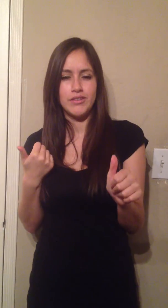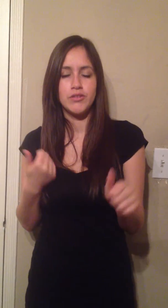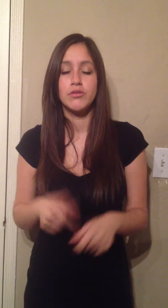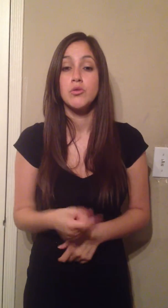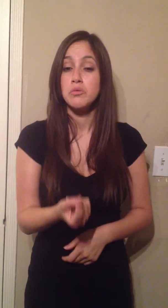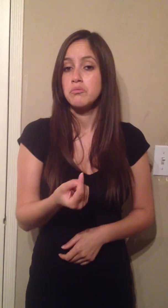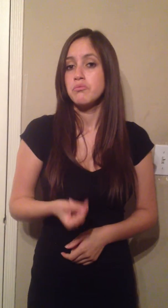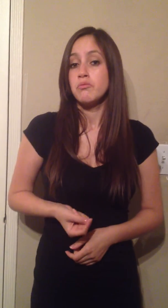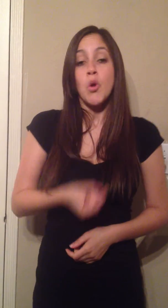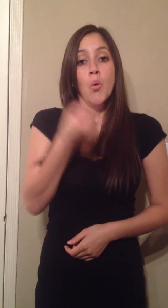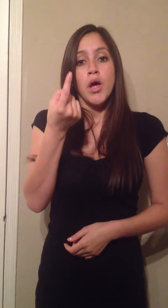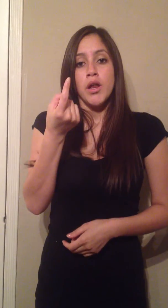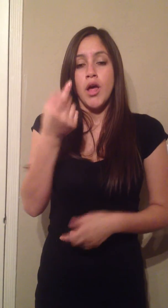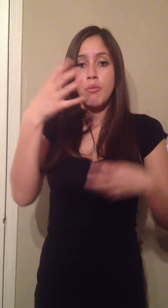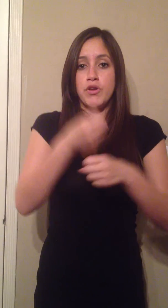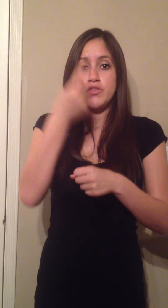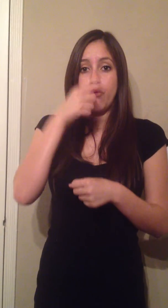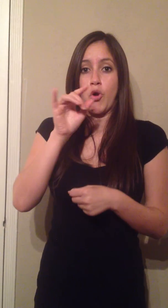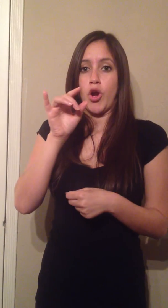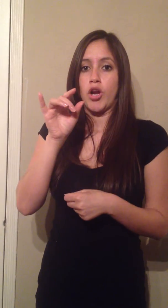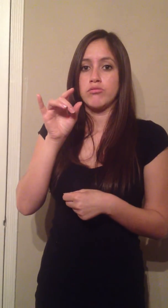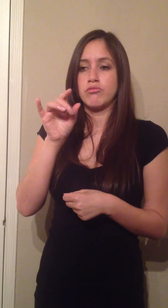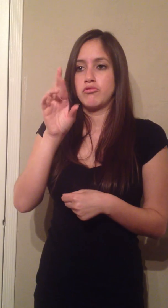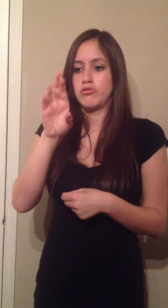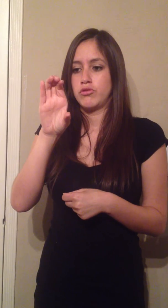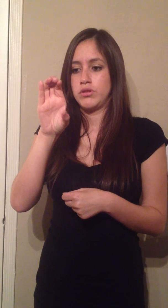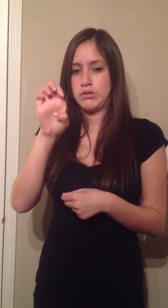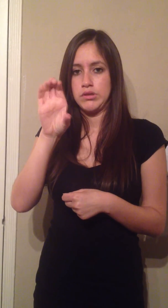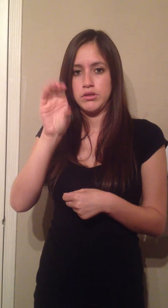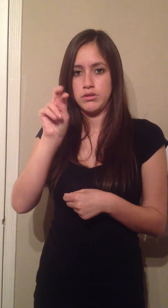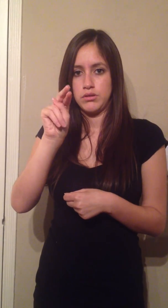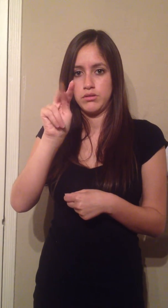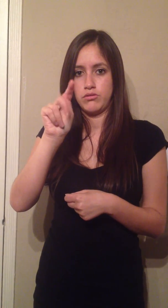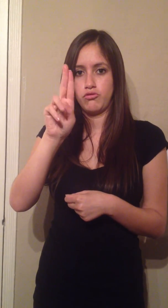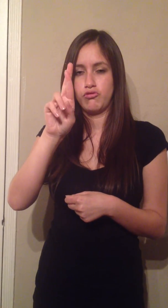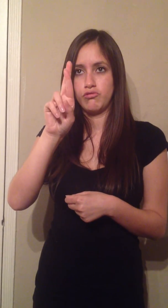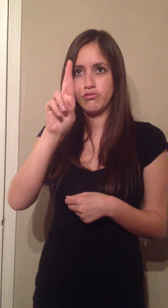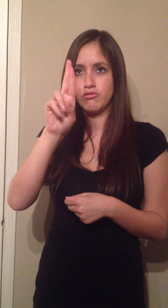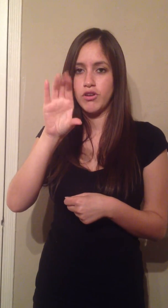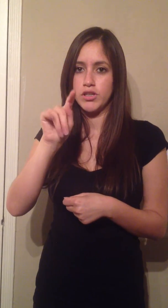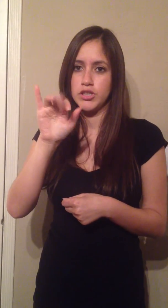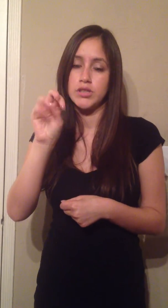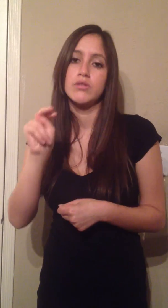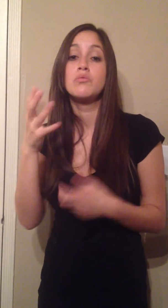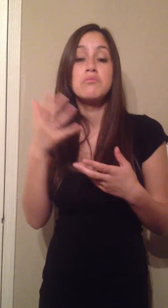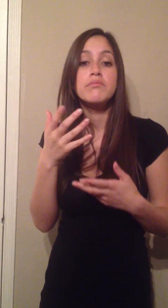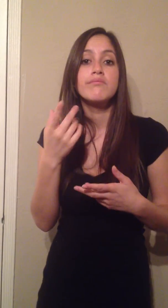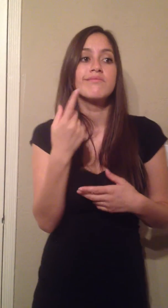this would be something like this, and that's a lot shorter, and even though it doesn't seem like it matters that much, every second is kind